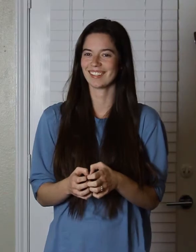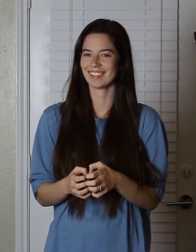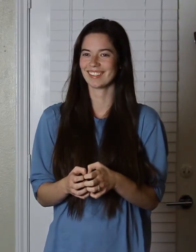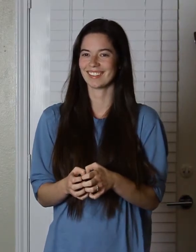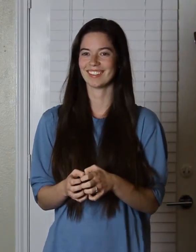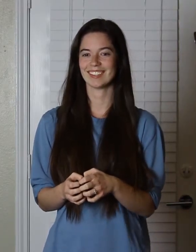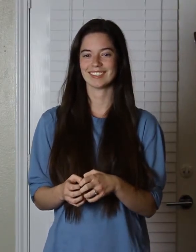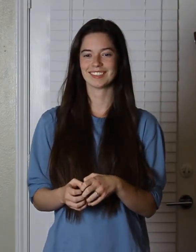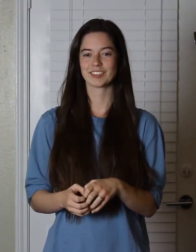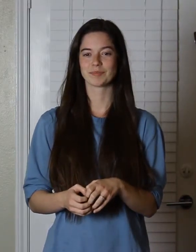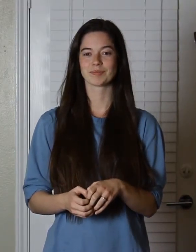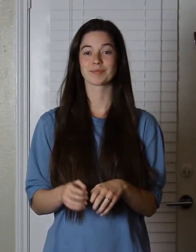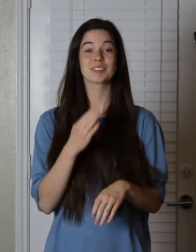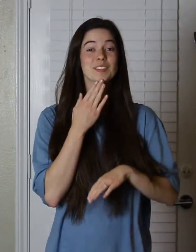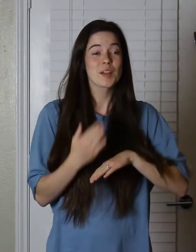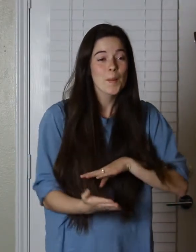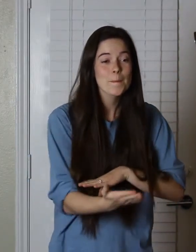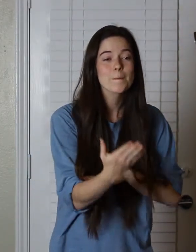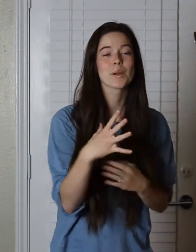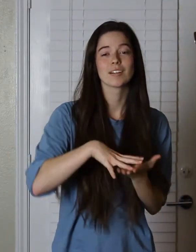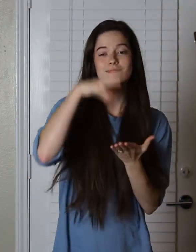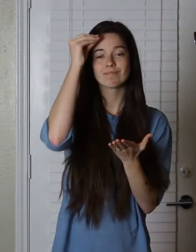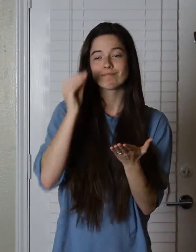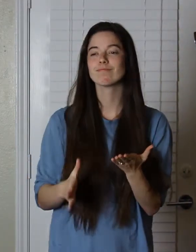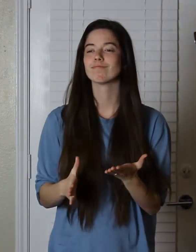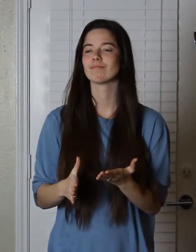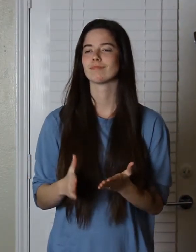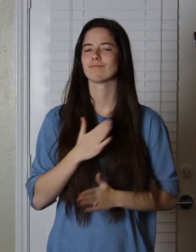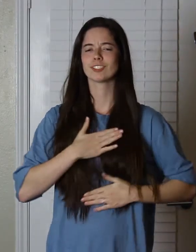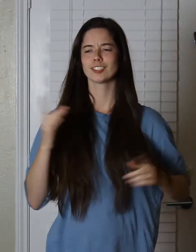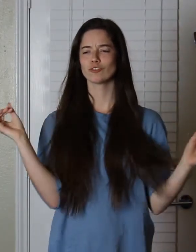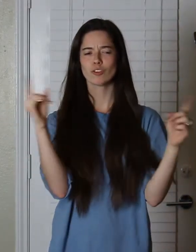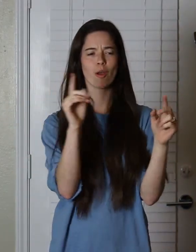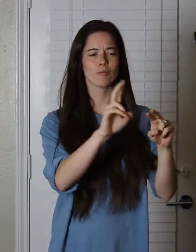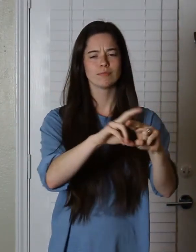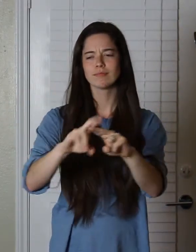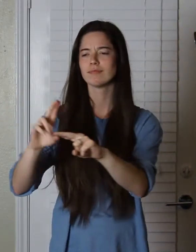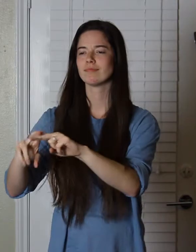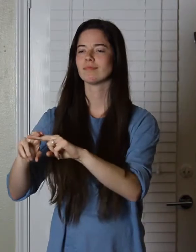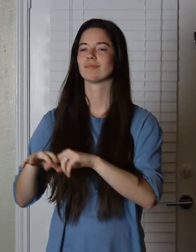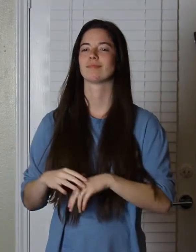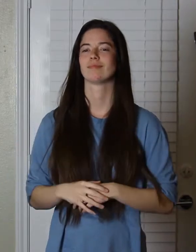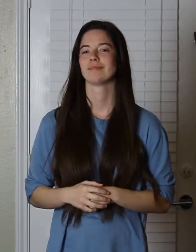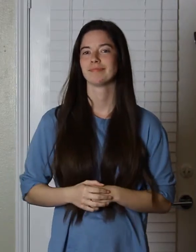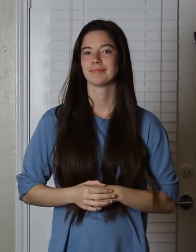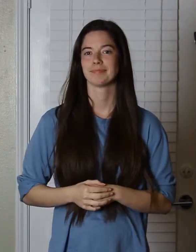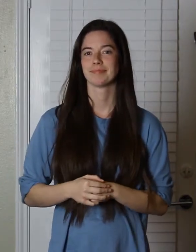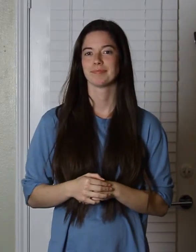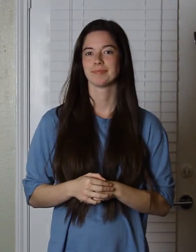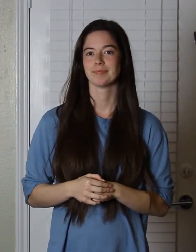Good morning, students. Please come in and take your seats. We will have a very exciting and fun lab to do